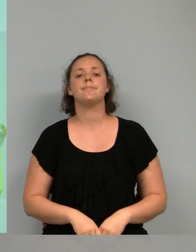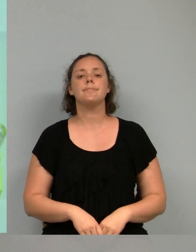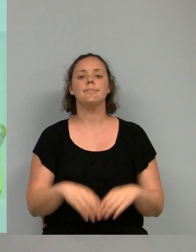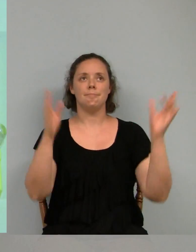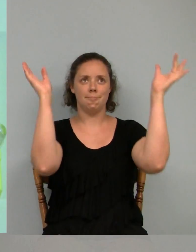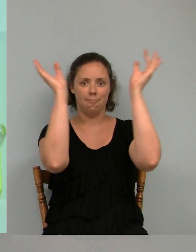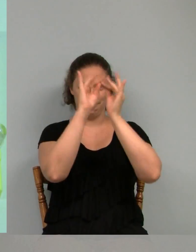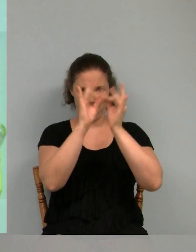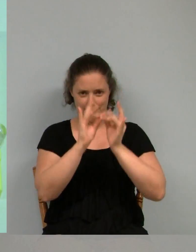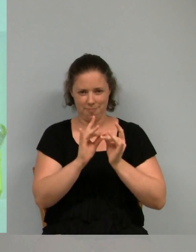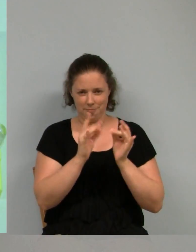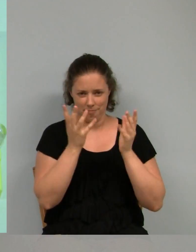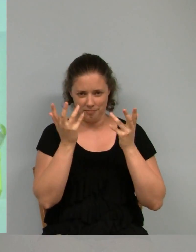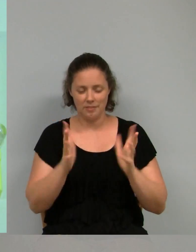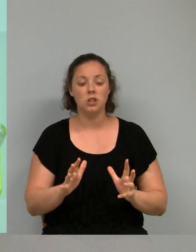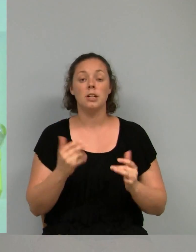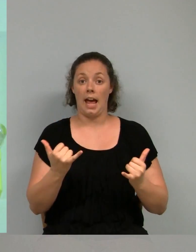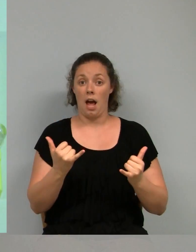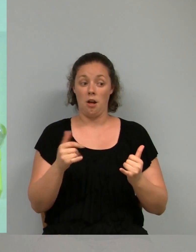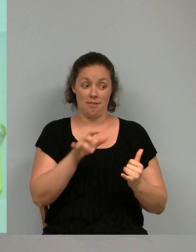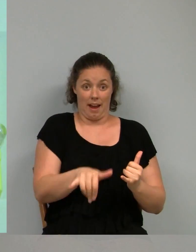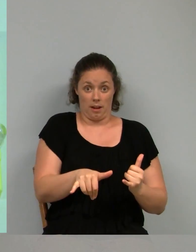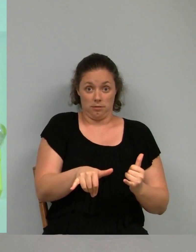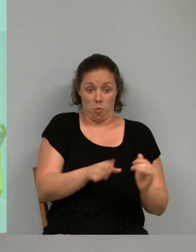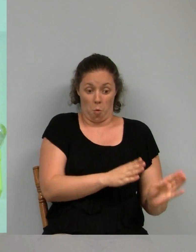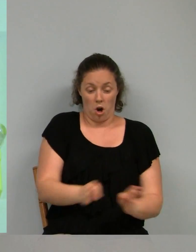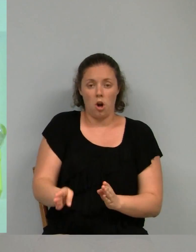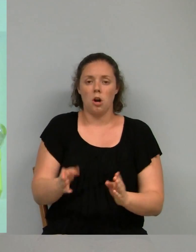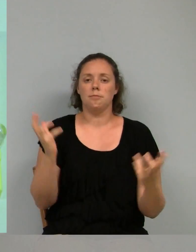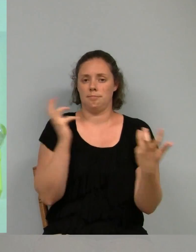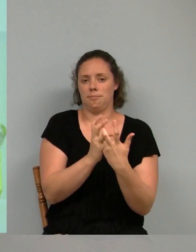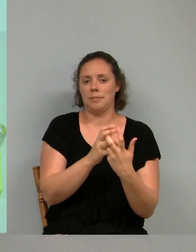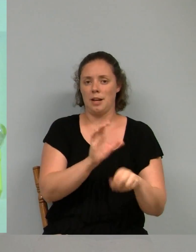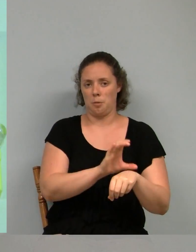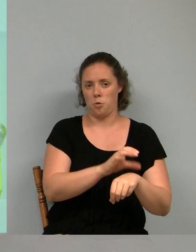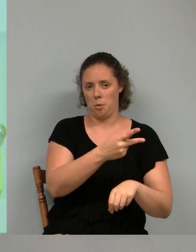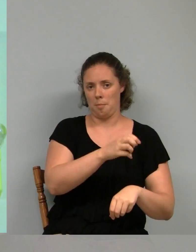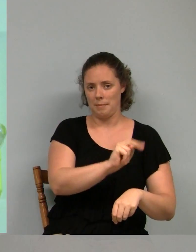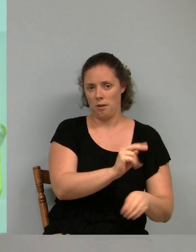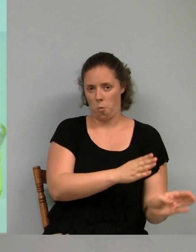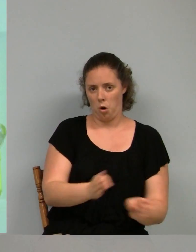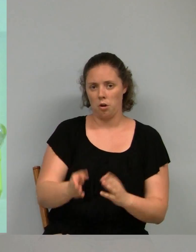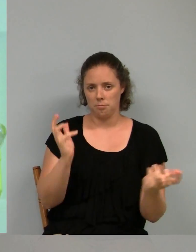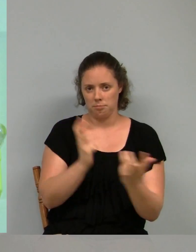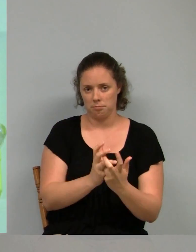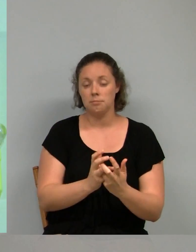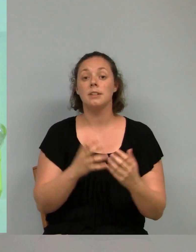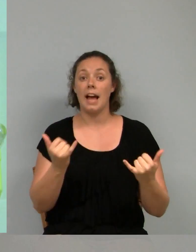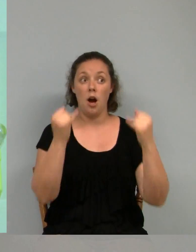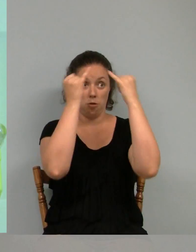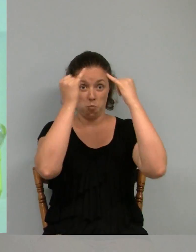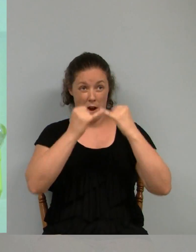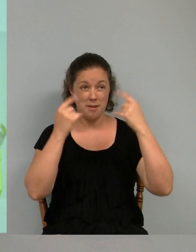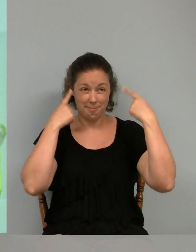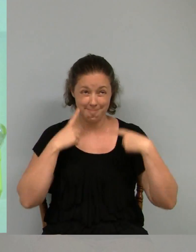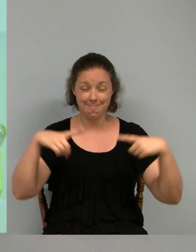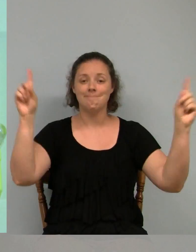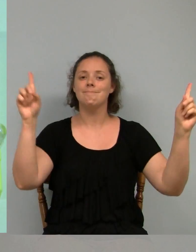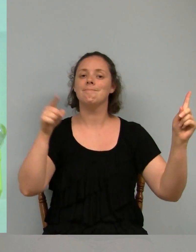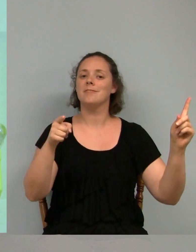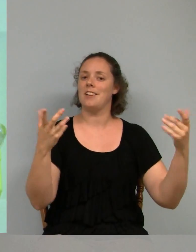This is the same order as on the computer pins. With the wiring complete, we need a program to light the